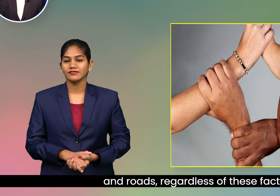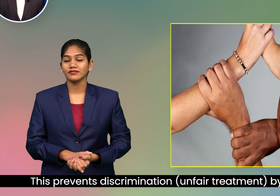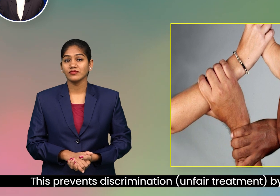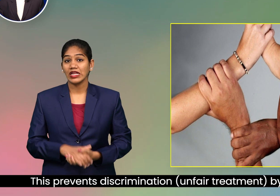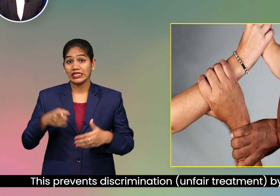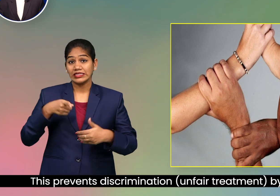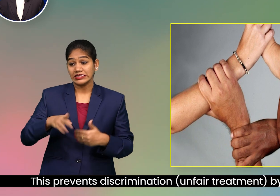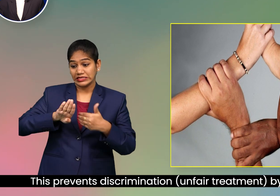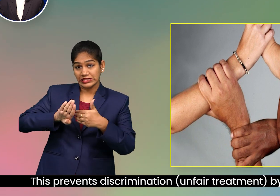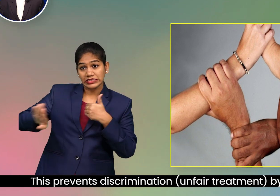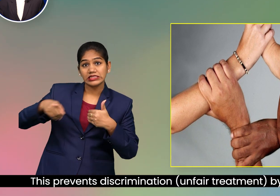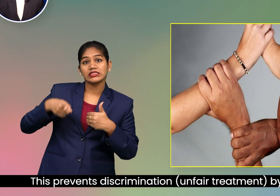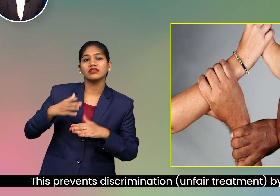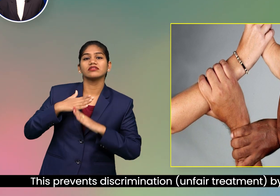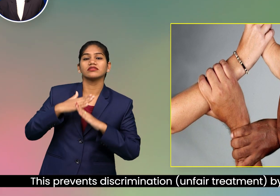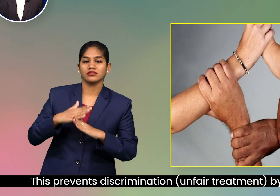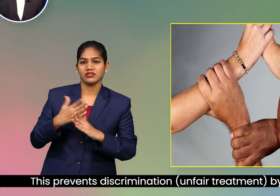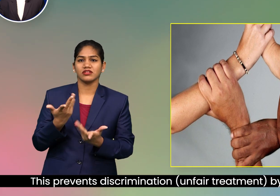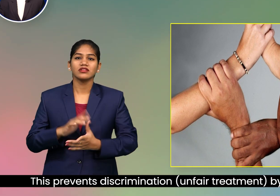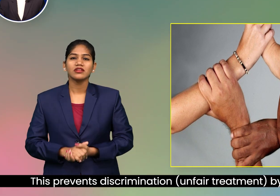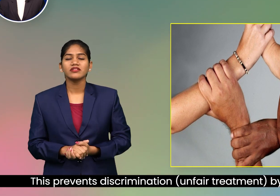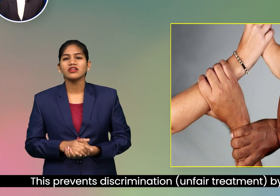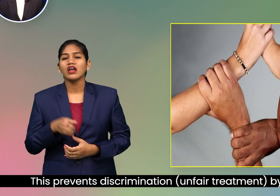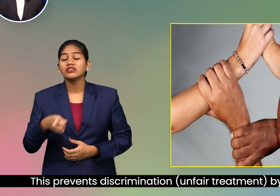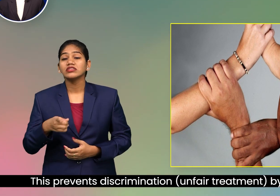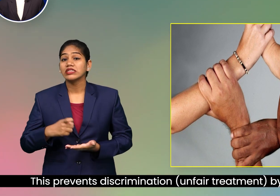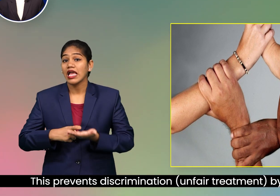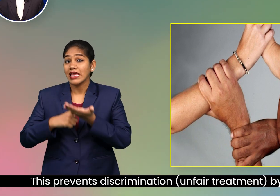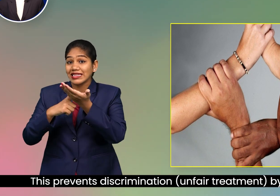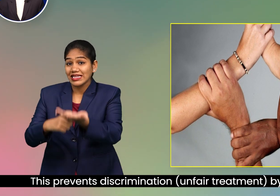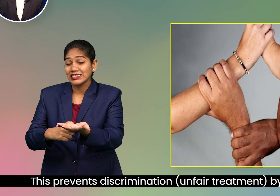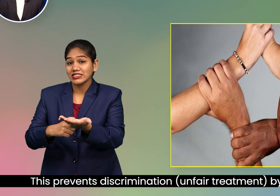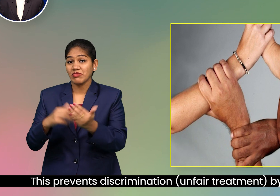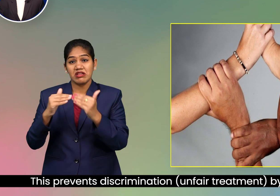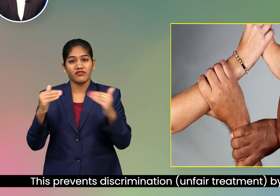This prevents discrimination, unfair treatment by the government.